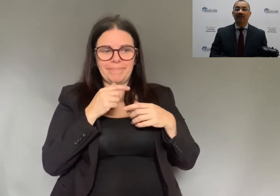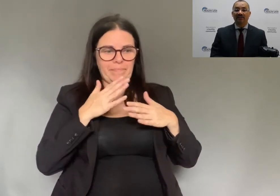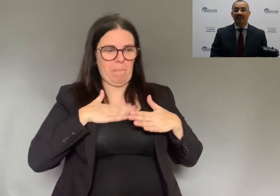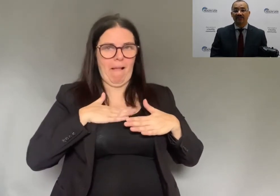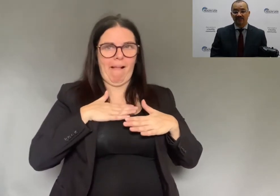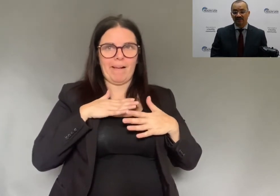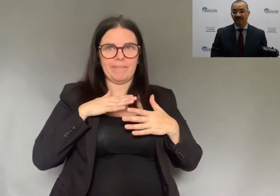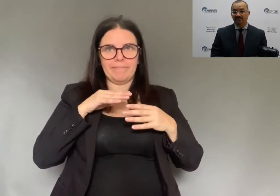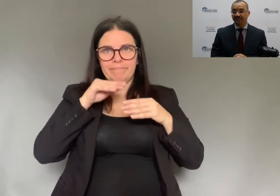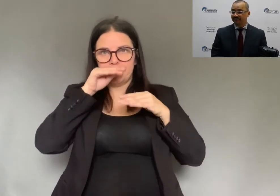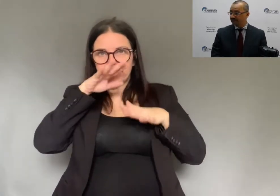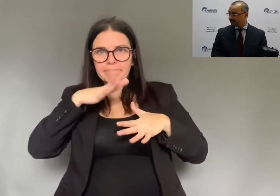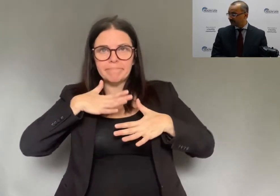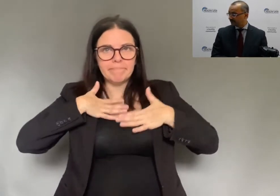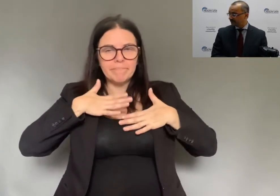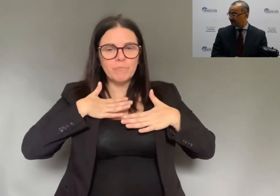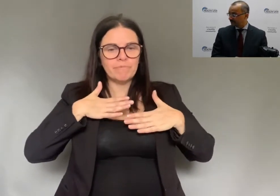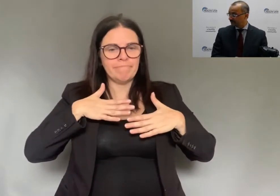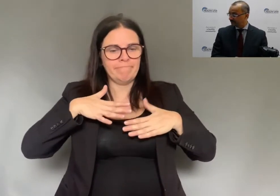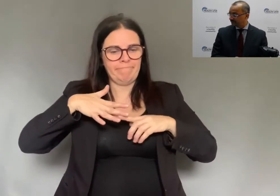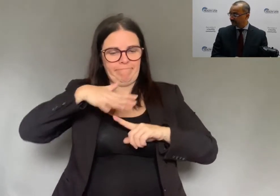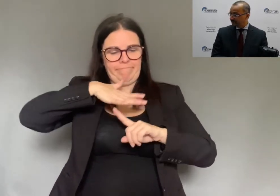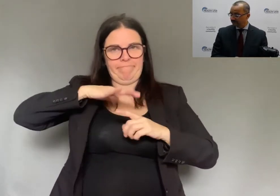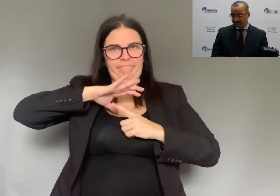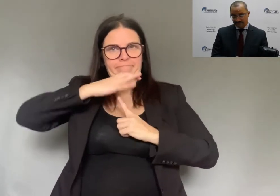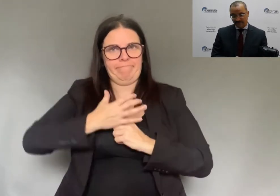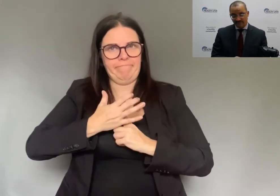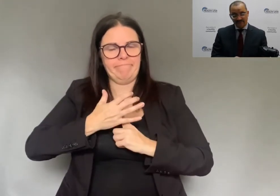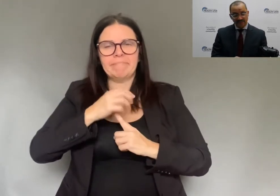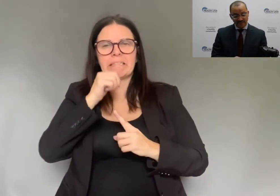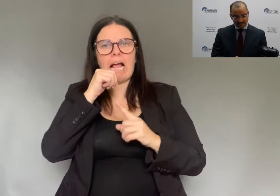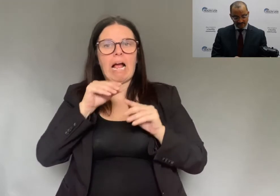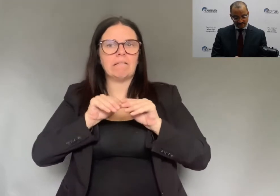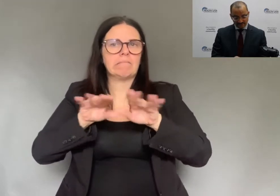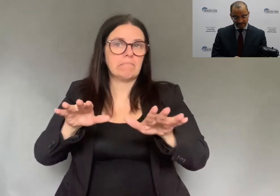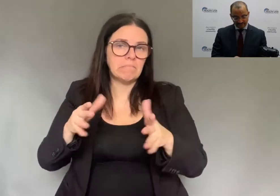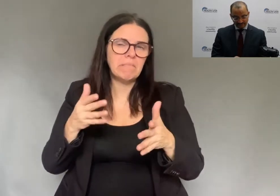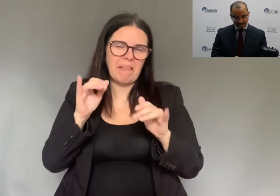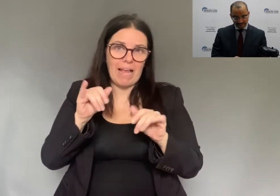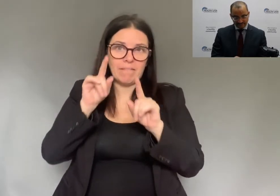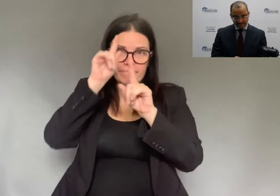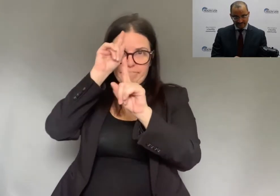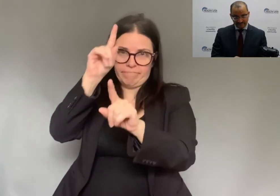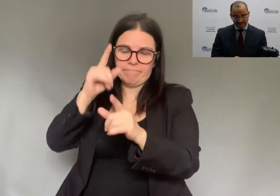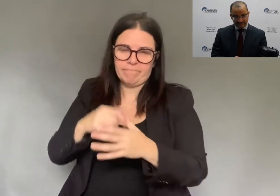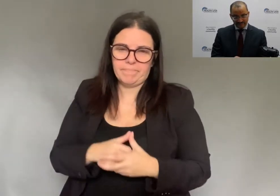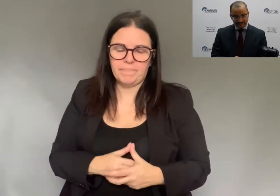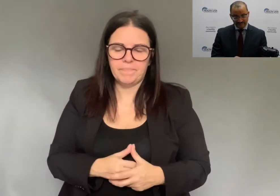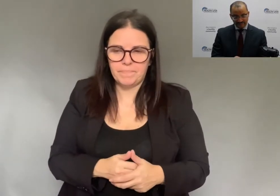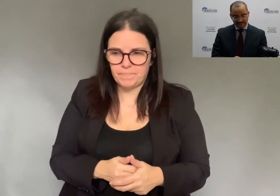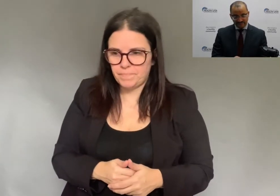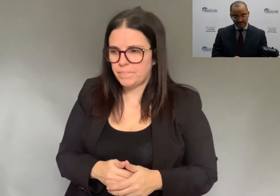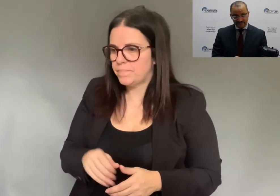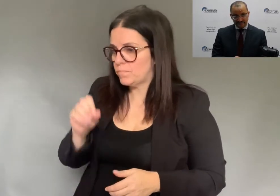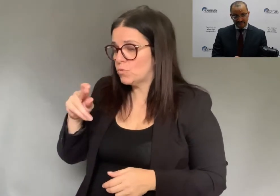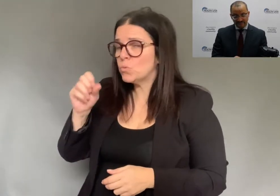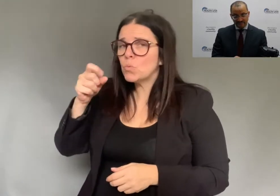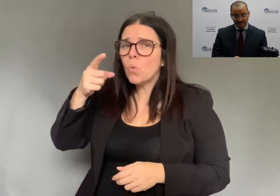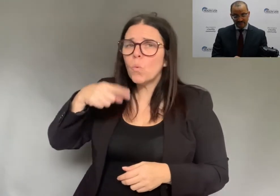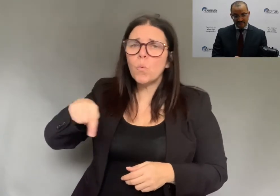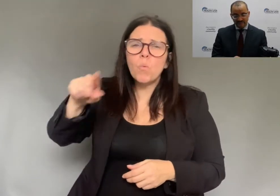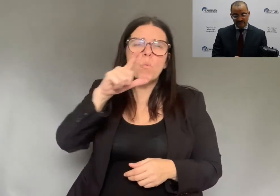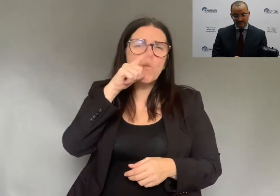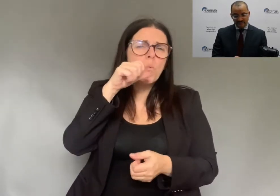wouldn't infect others. So individuals in long-term who are being newly confirmed positive, most